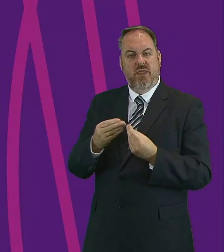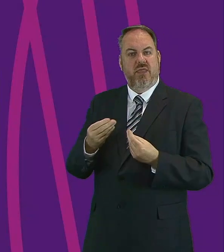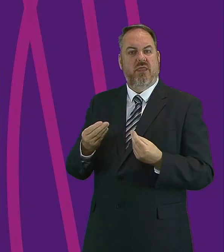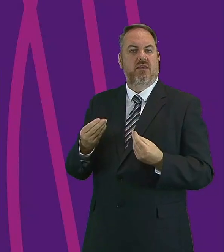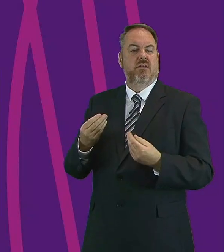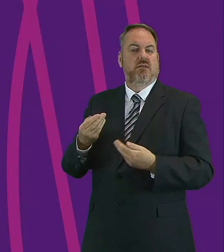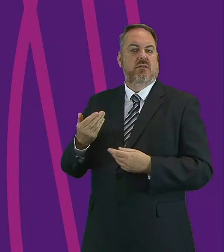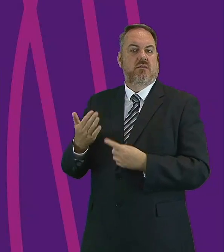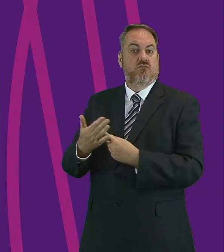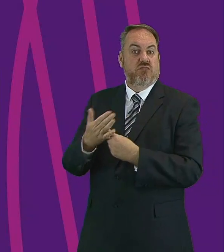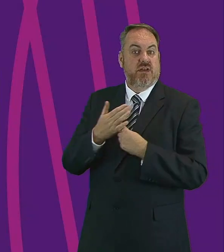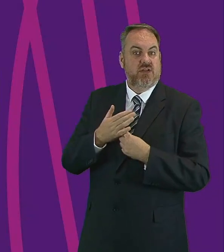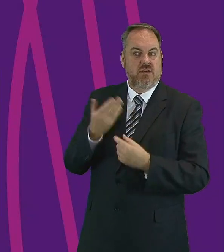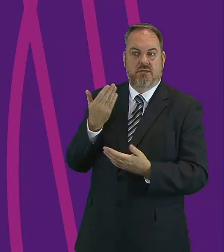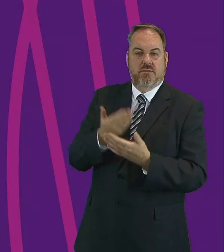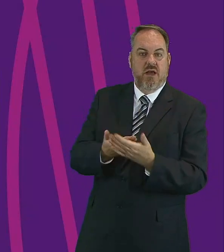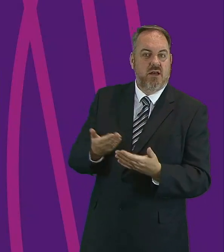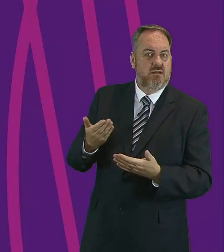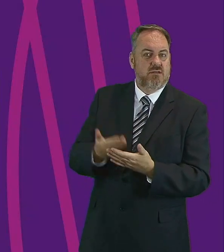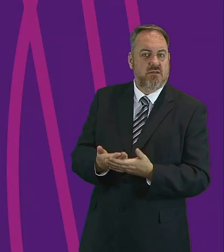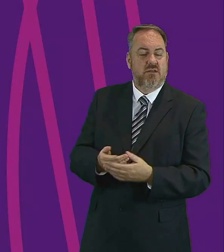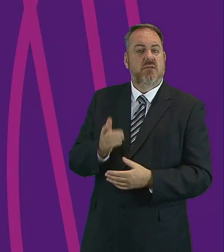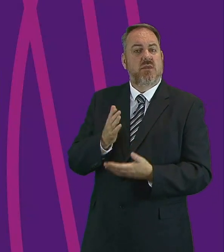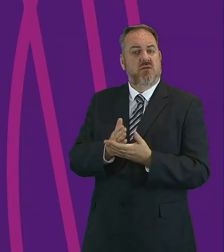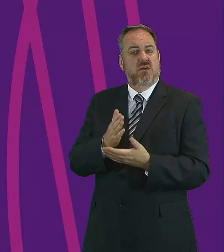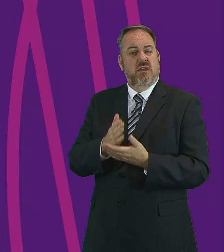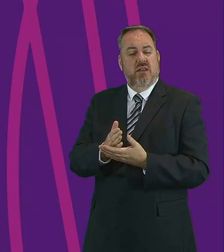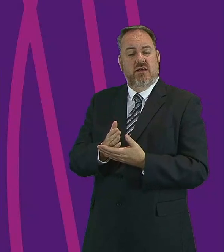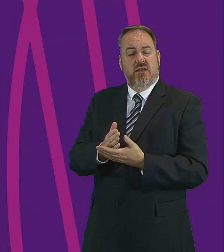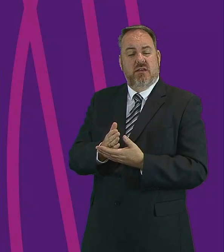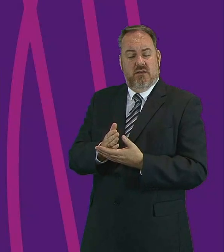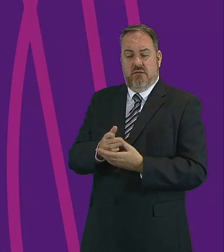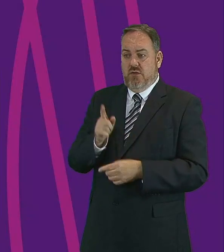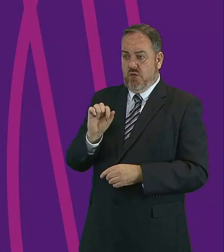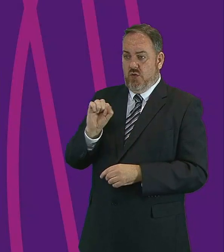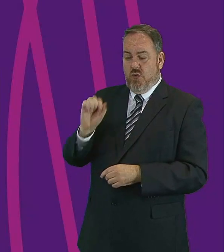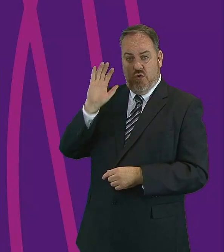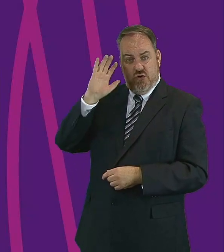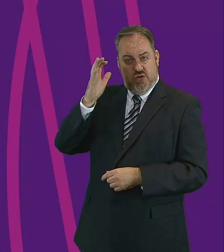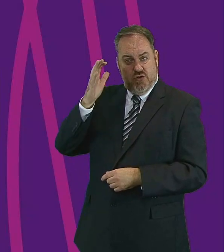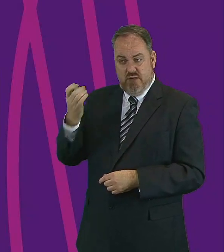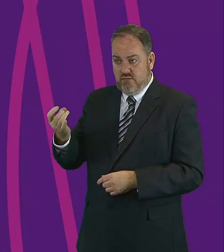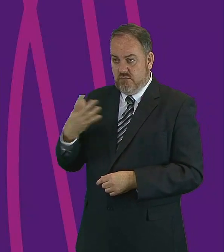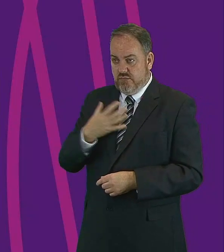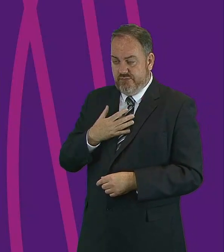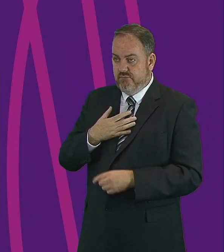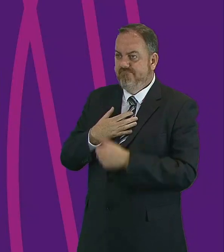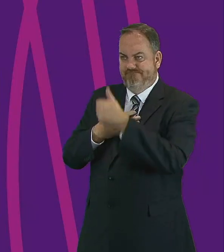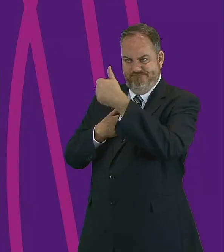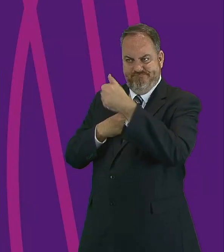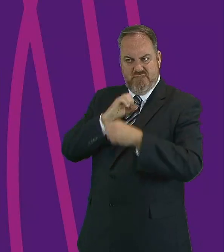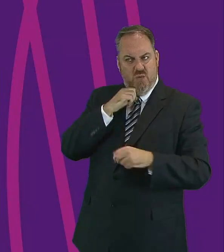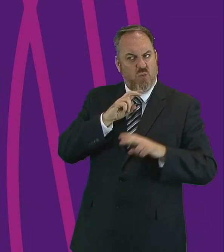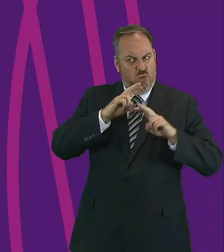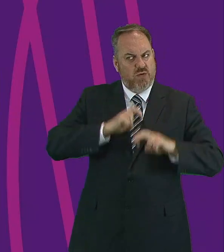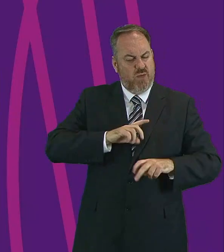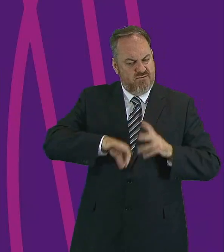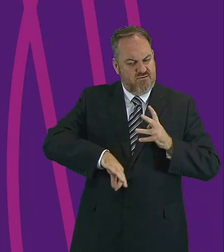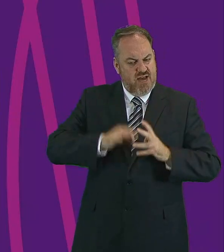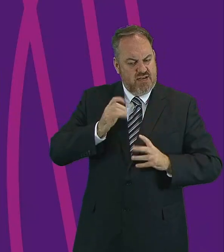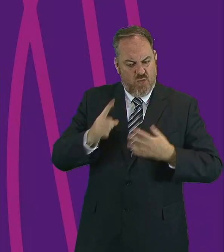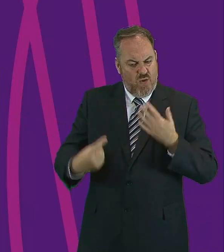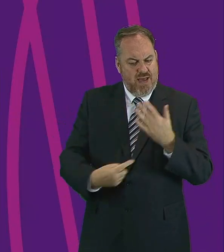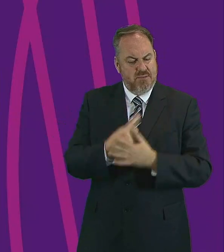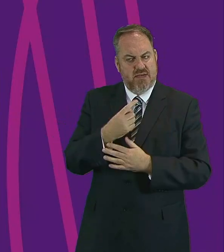at Ravenscraig. Obviously, the issue Claire Adamson has raised today, I'd be very happy, in fact keen to look into and understand further. So